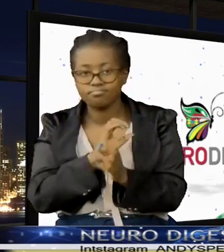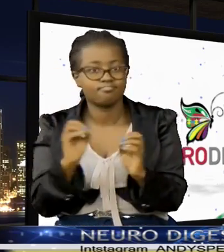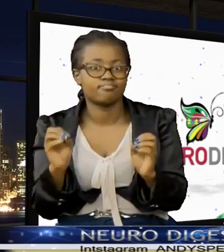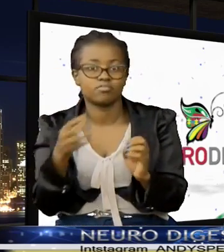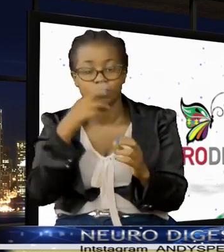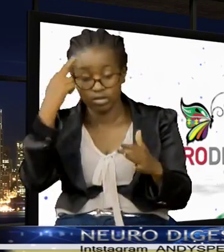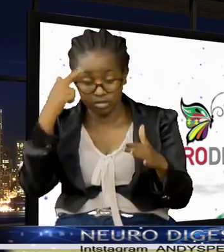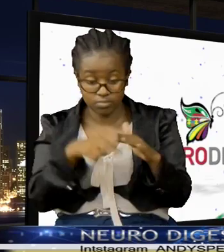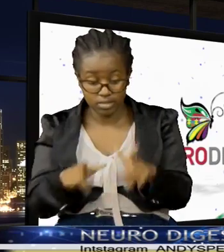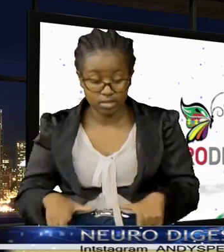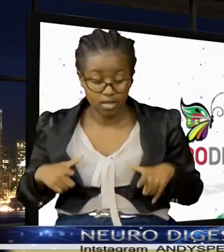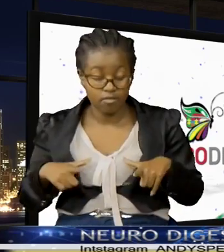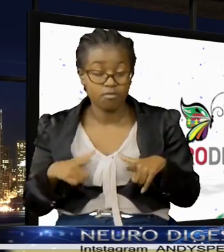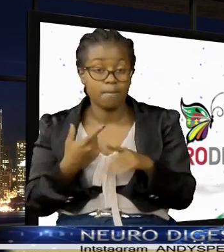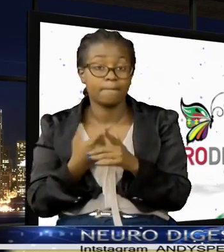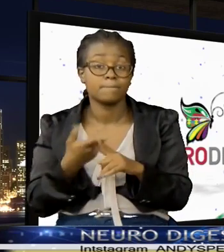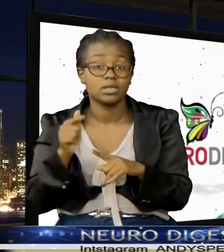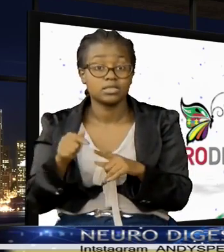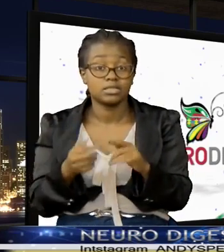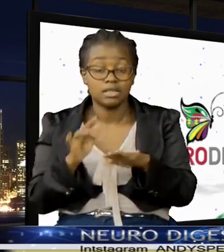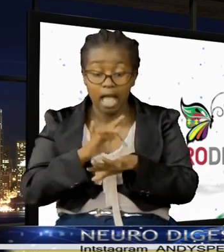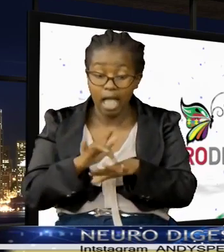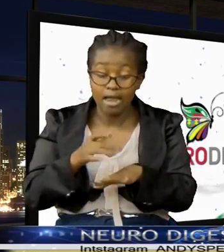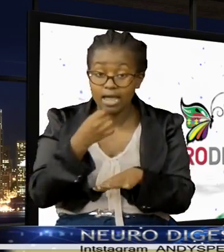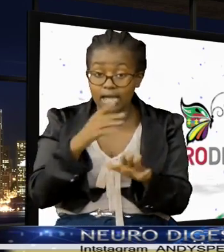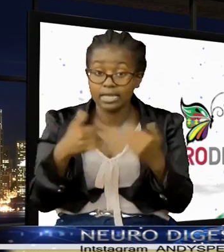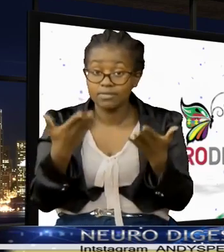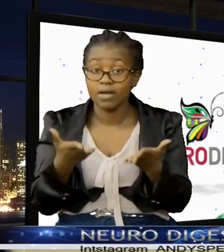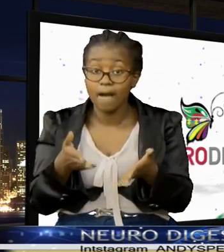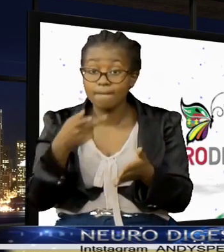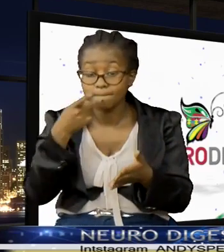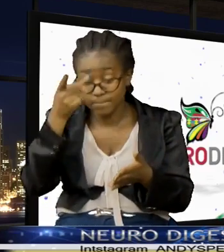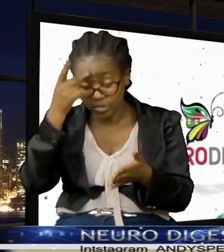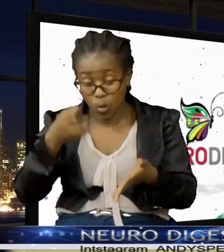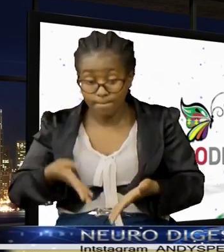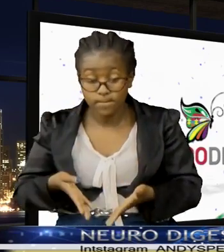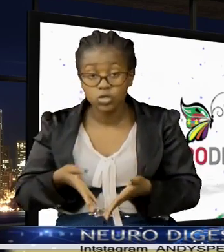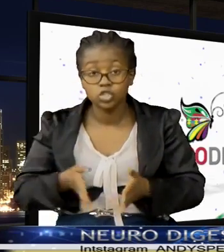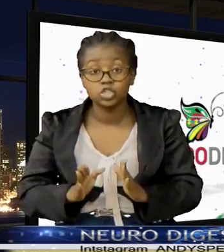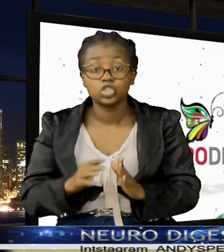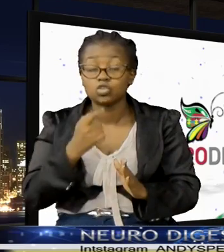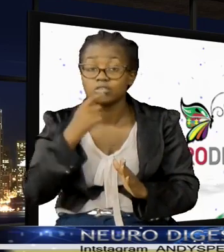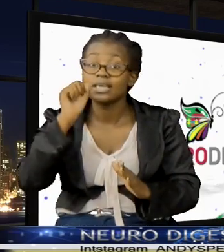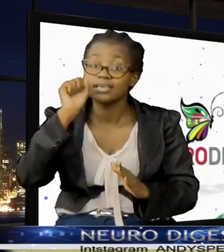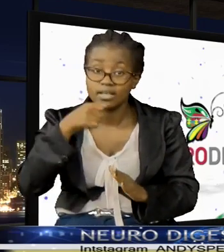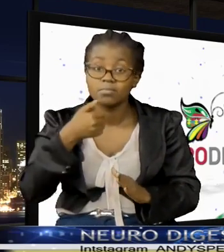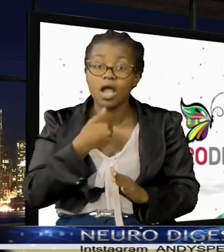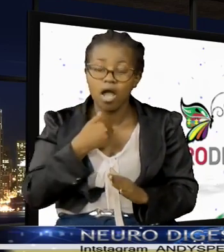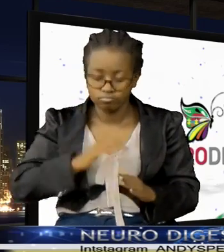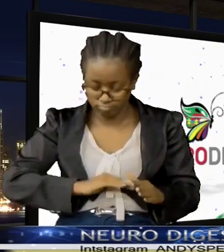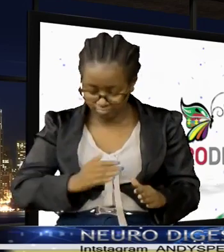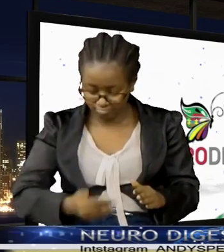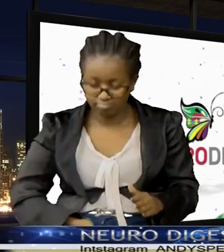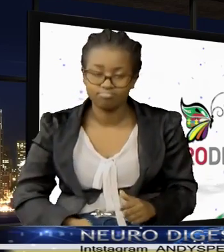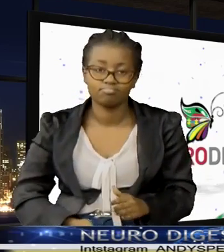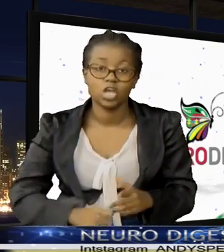we respect life. But this early diagnosis gives a parent that opportunity to say, yes, I'd like to still carry my child